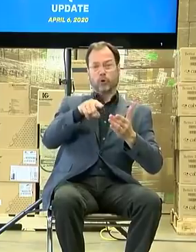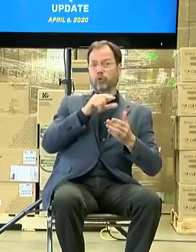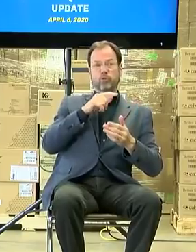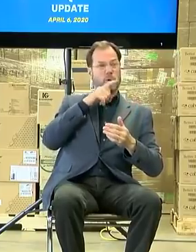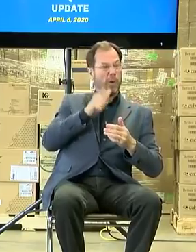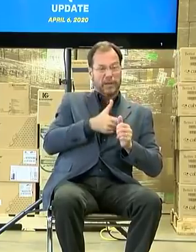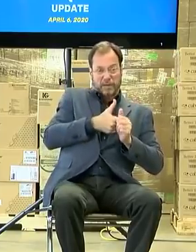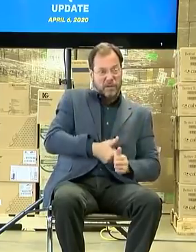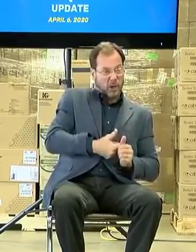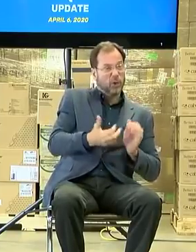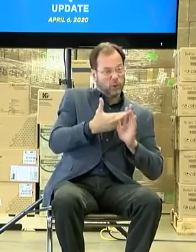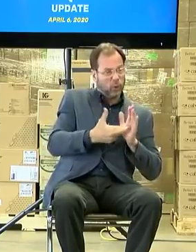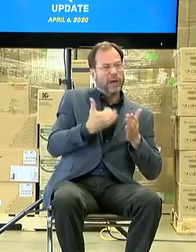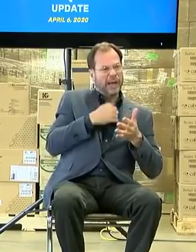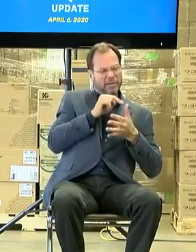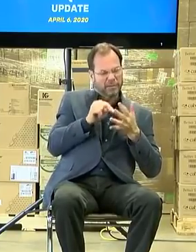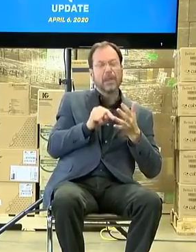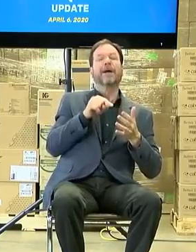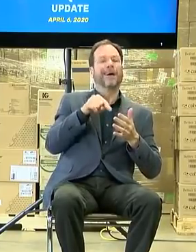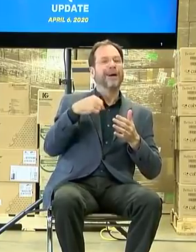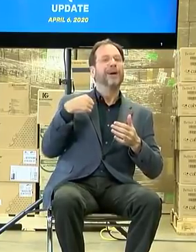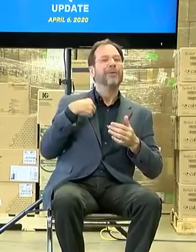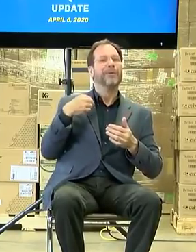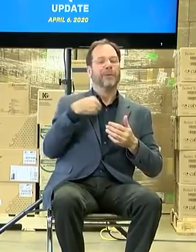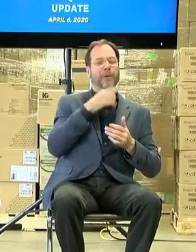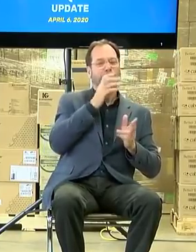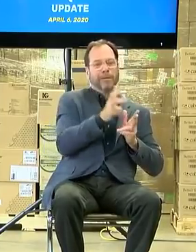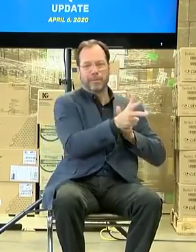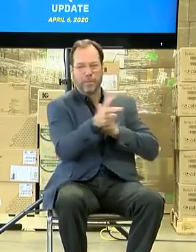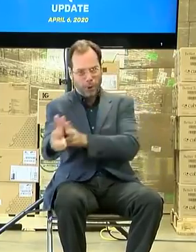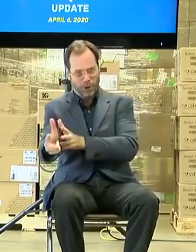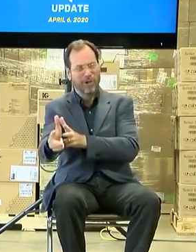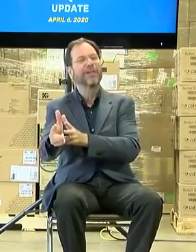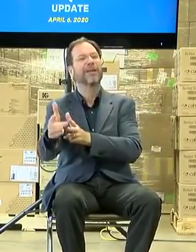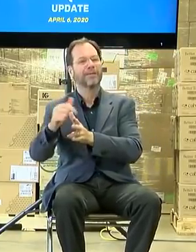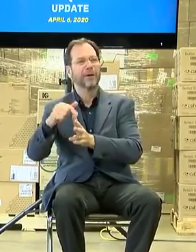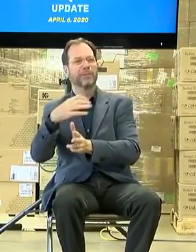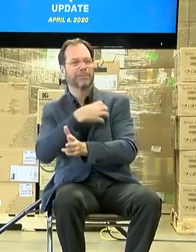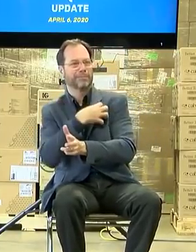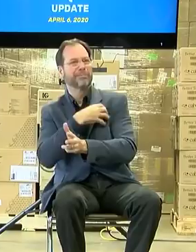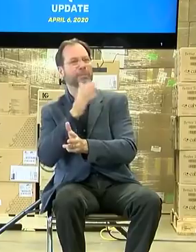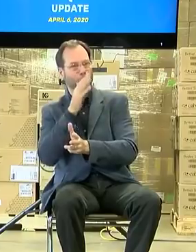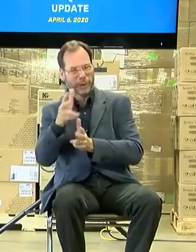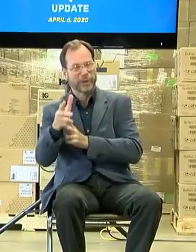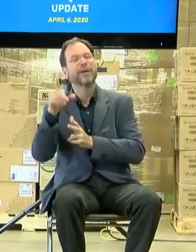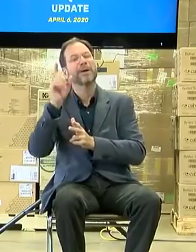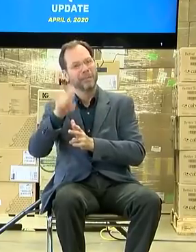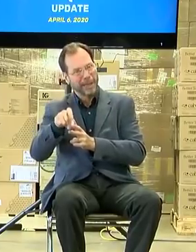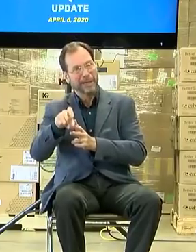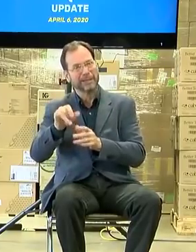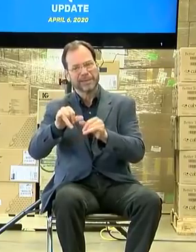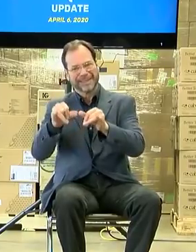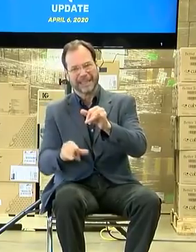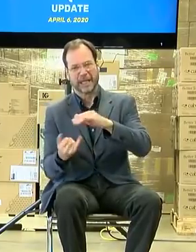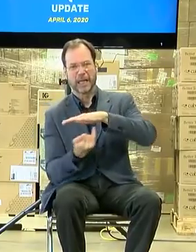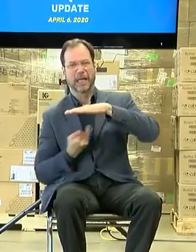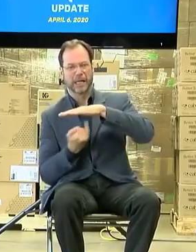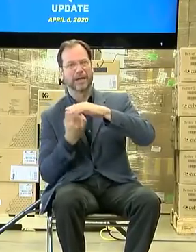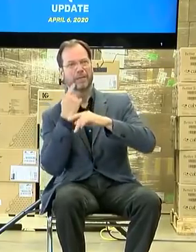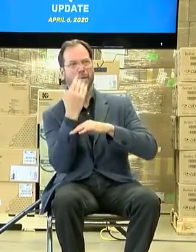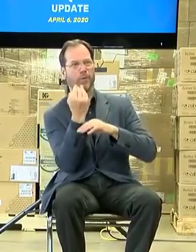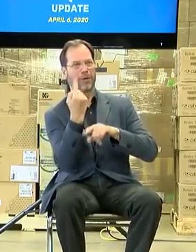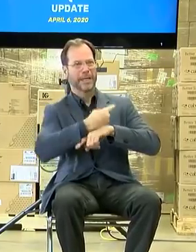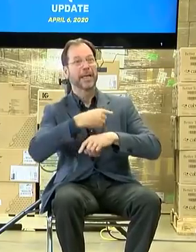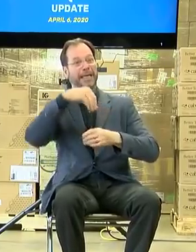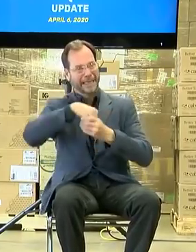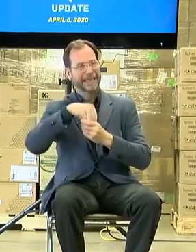you will be pulled over to a checkpoint by the Texas Department of Public Safety, and you will be required to quarantine for 14 days in the